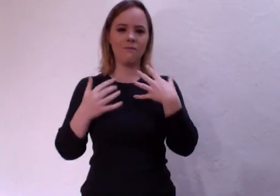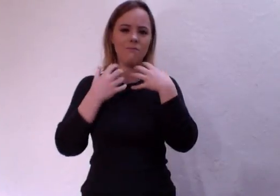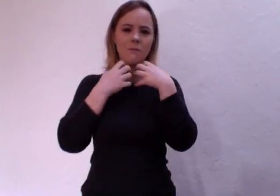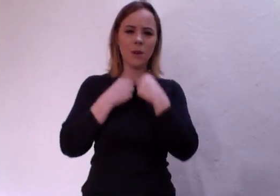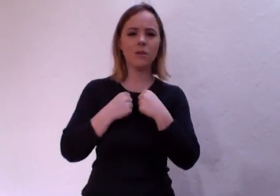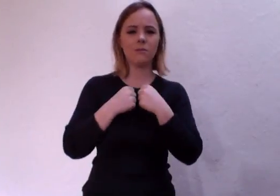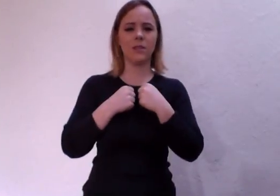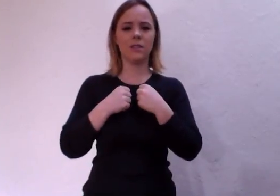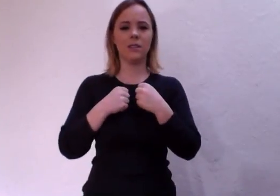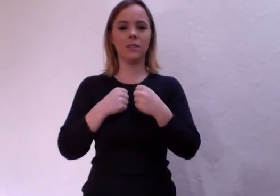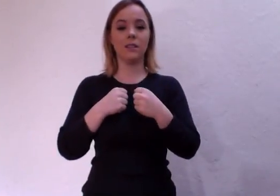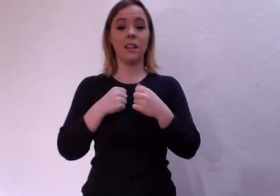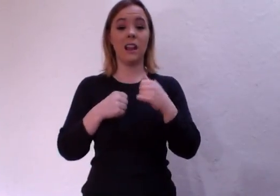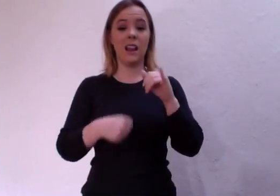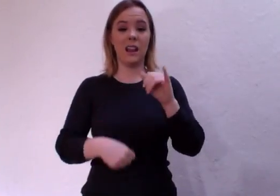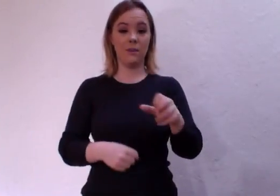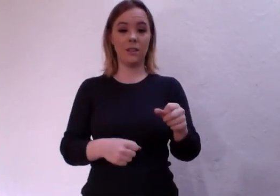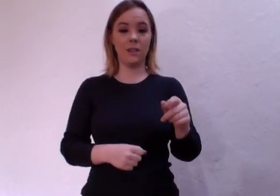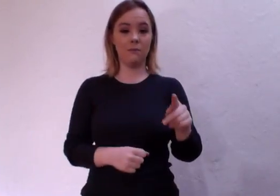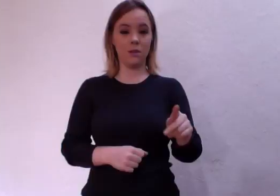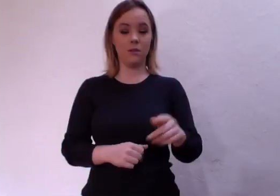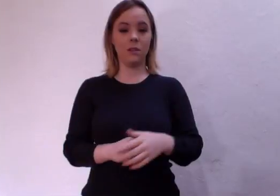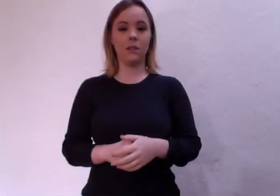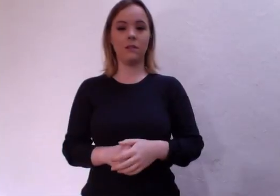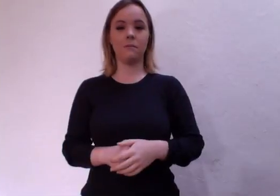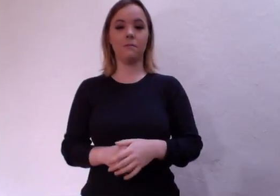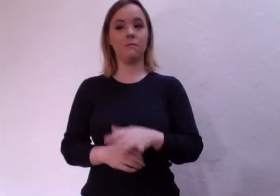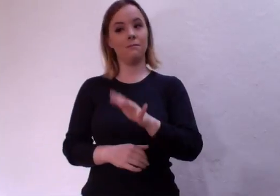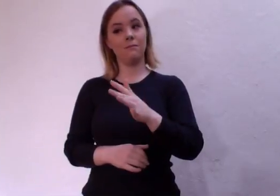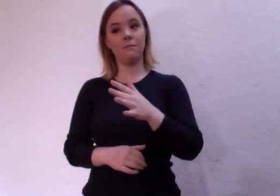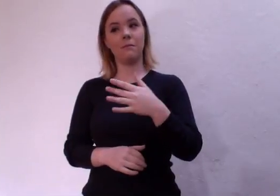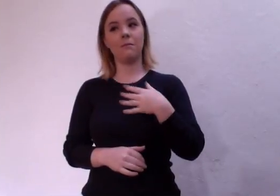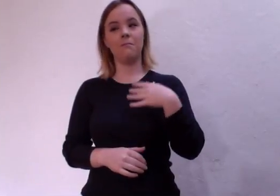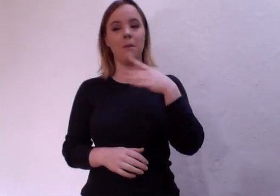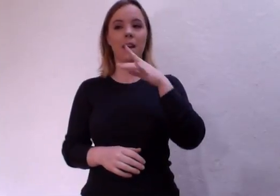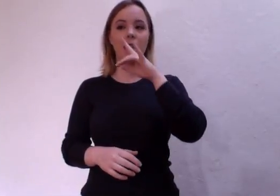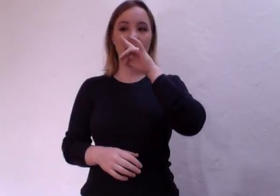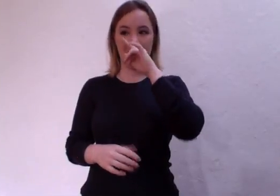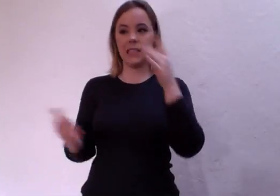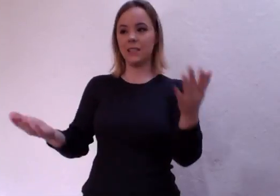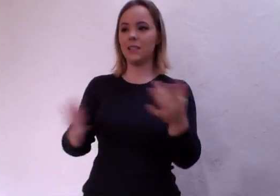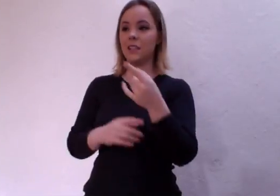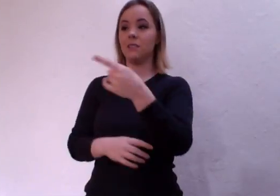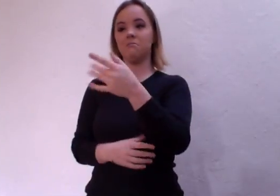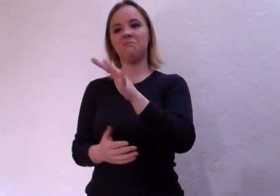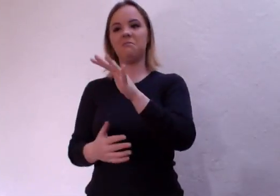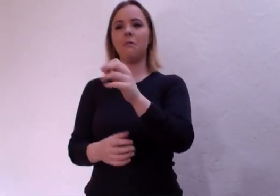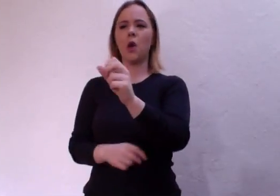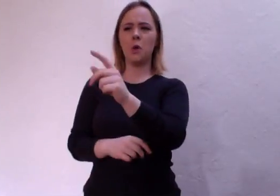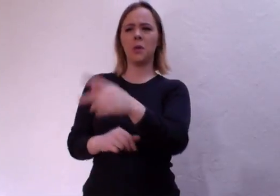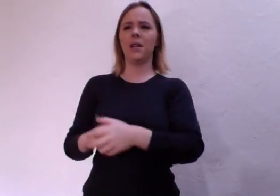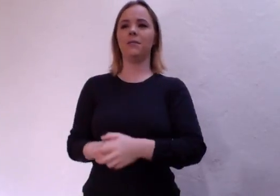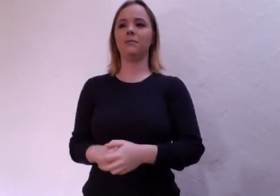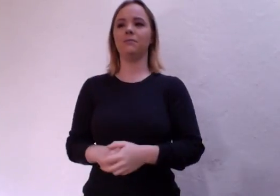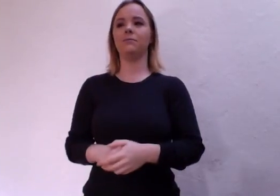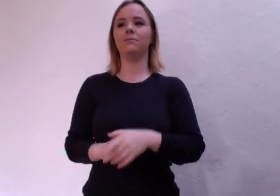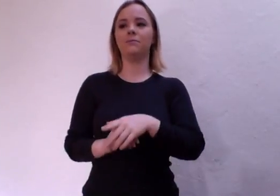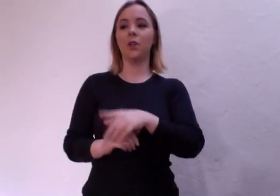for me. Which, by the way, my kid's here somewhere. He turned out pretty much okay. He's pretty. There he is. He's over.